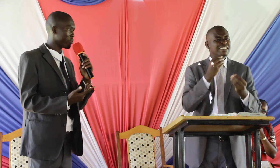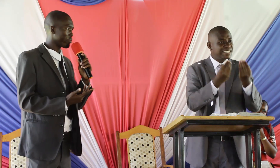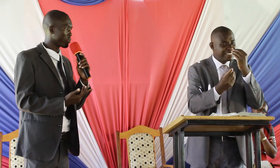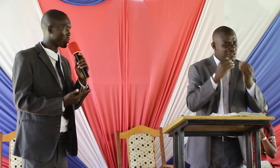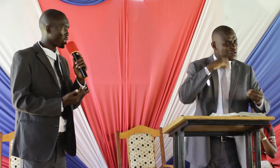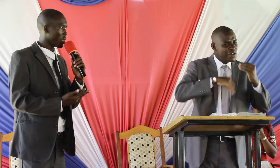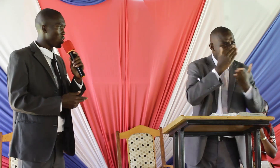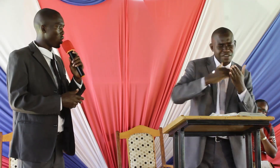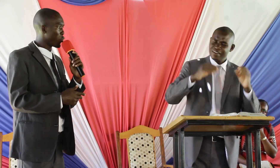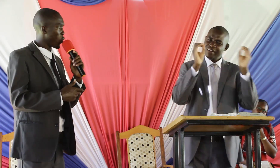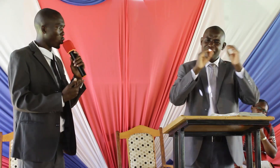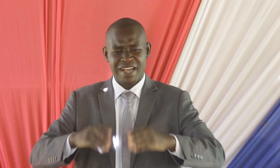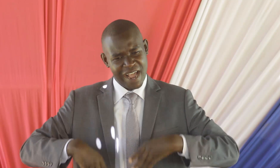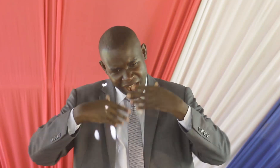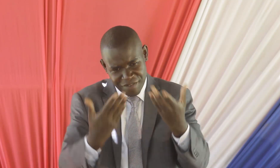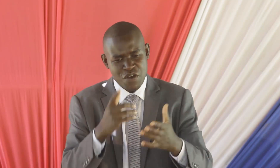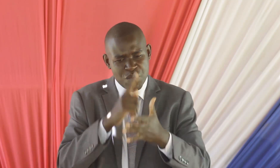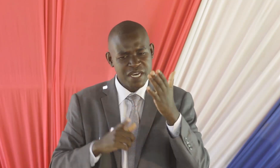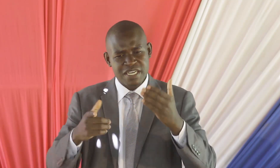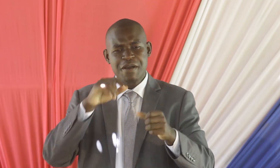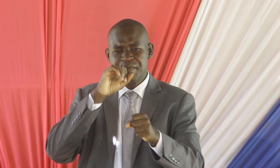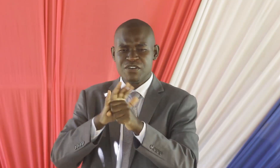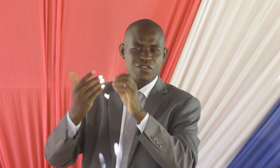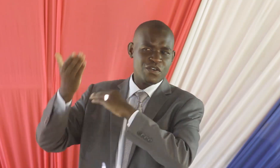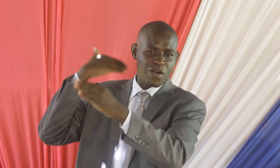use. Food